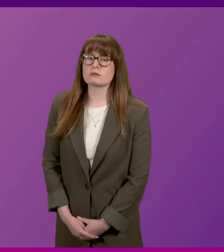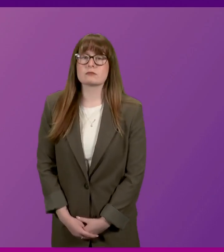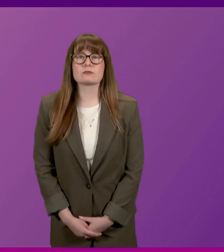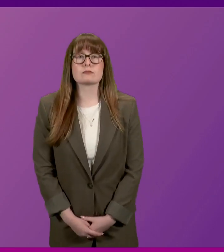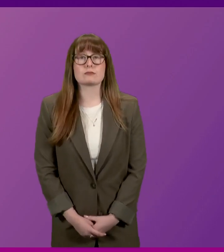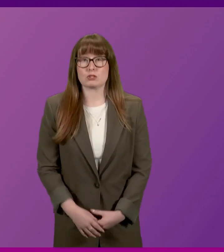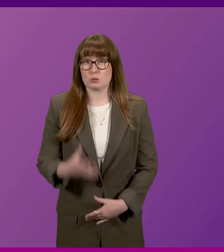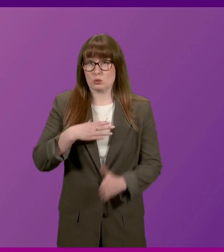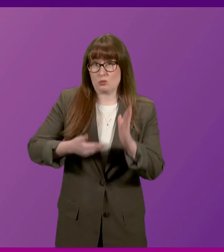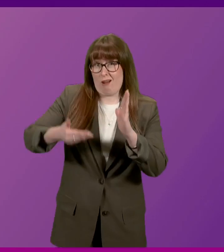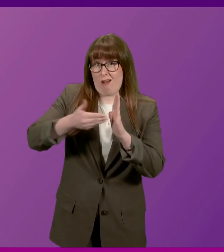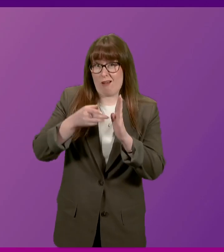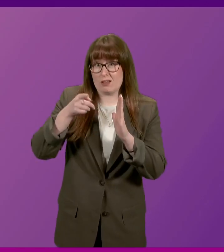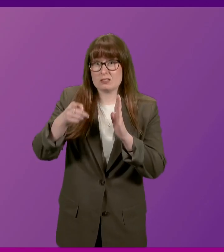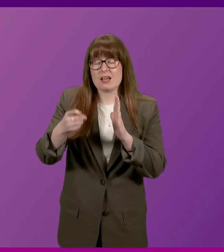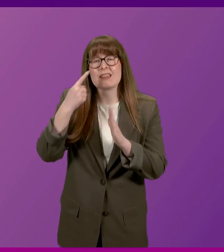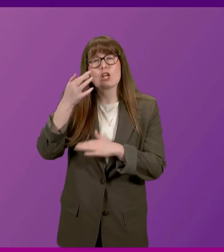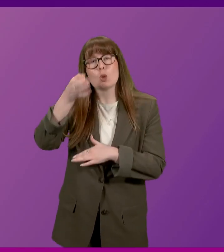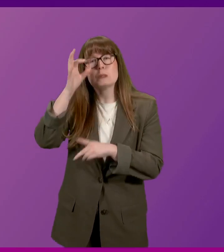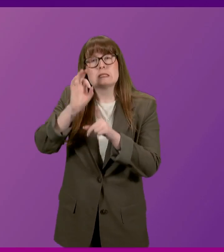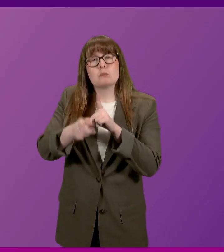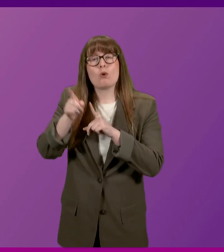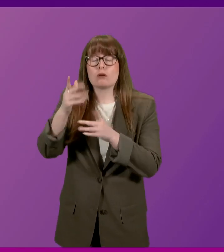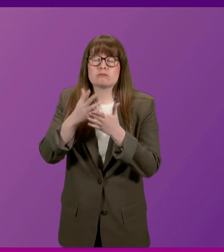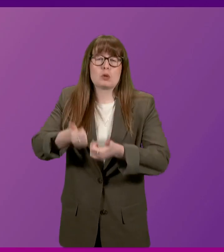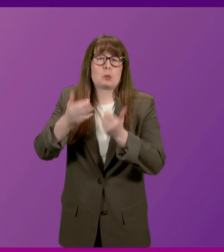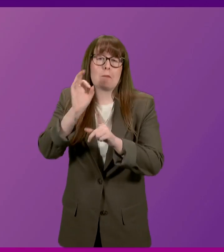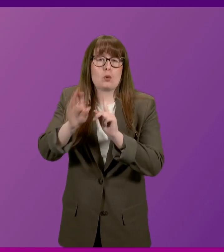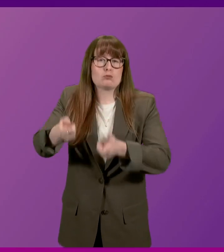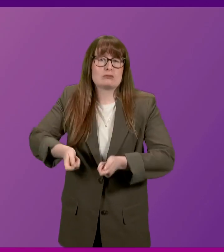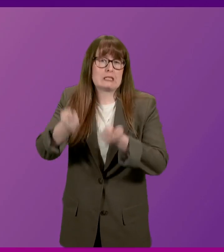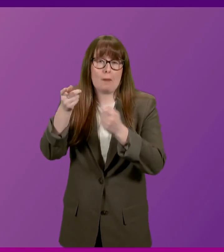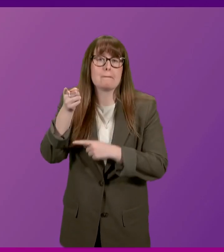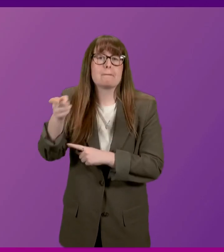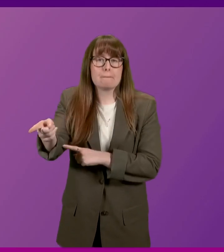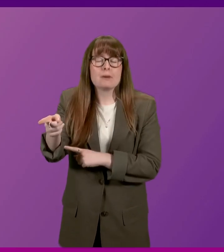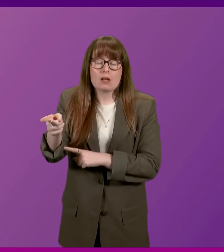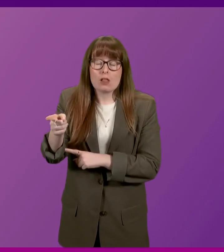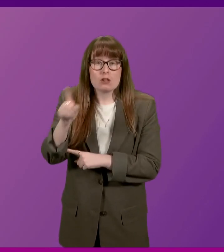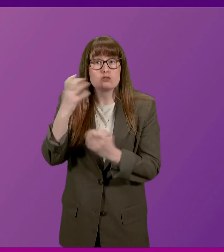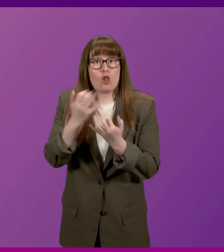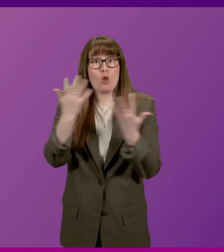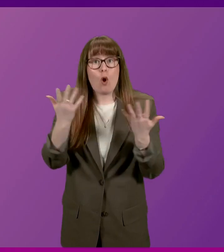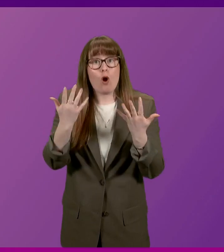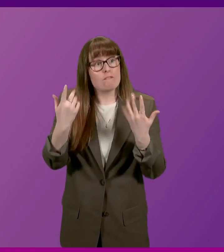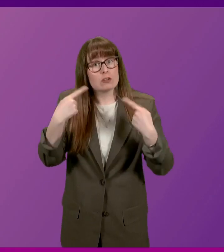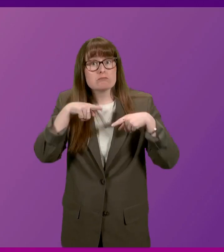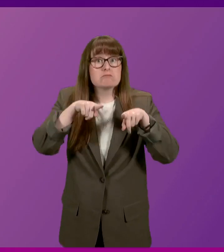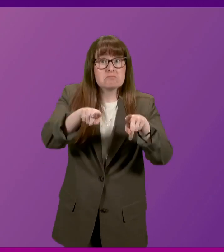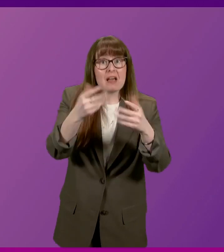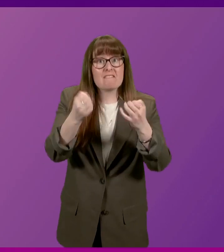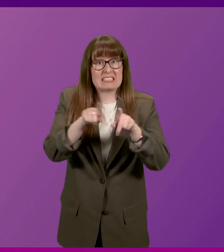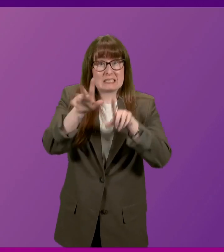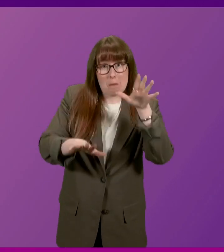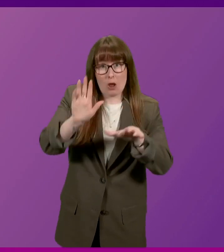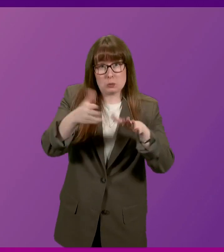If I could just add to that, I think Lucy's point, I think, is a very good one, is that there would be lots of parallels. Of course, there'll be parallels in the